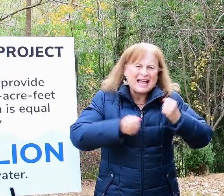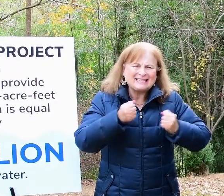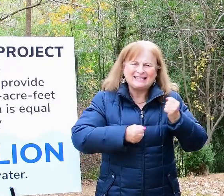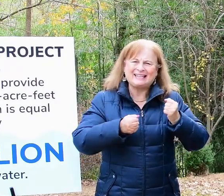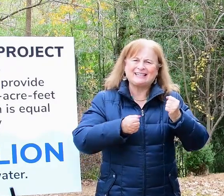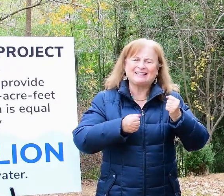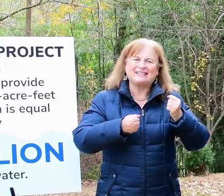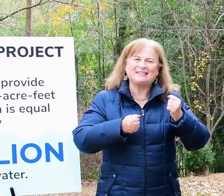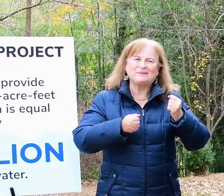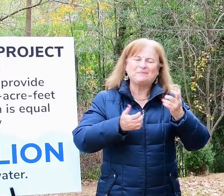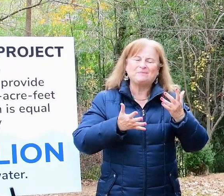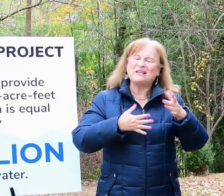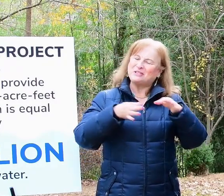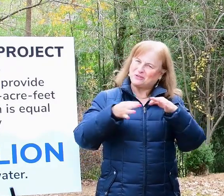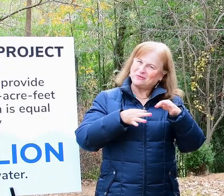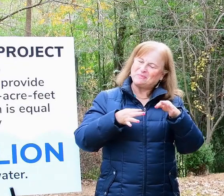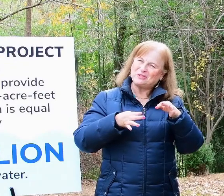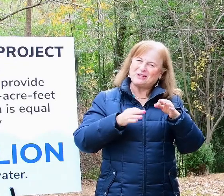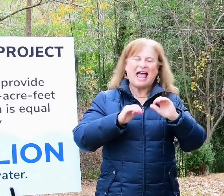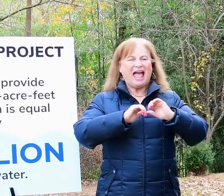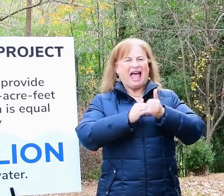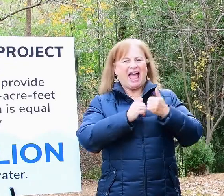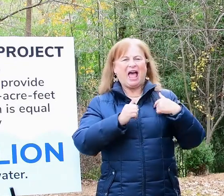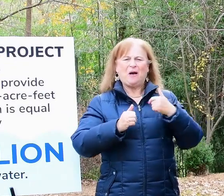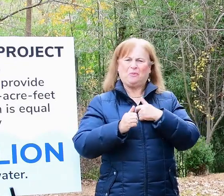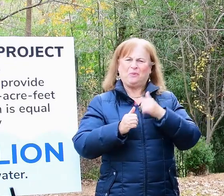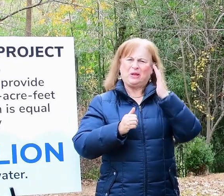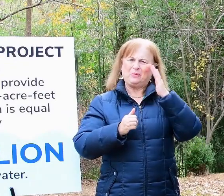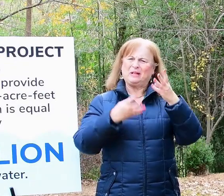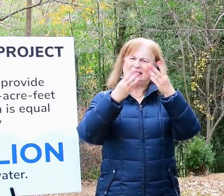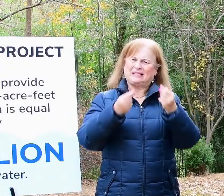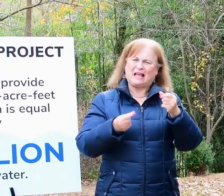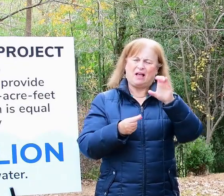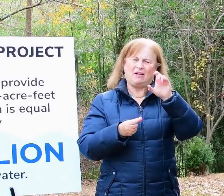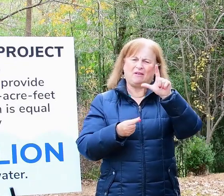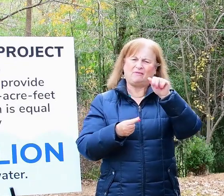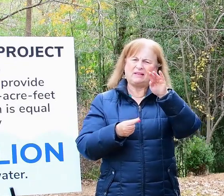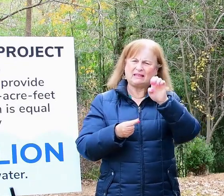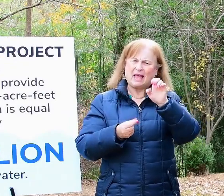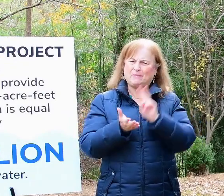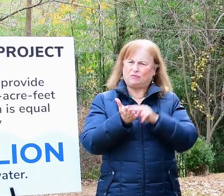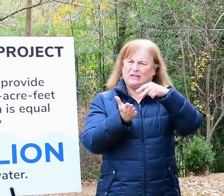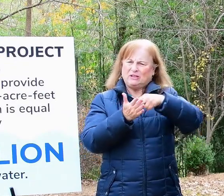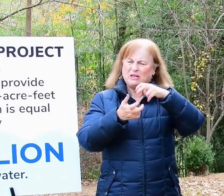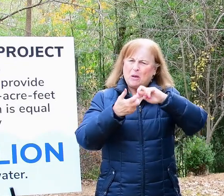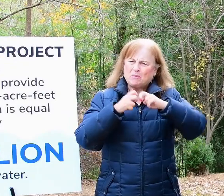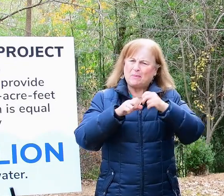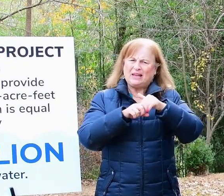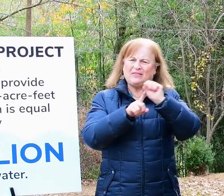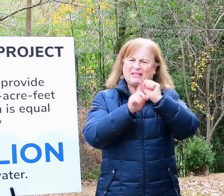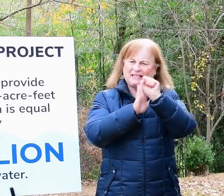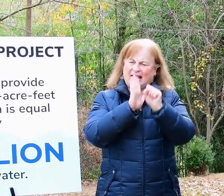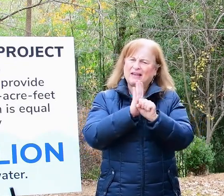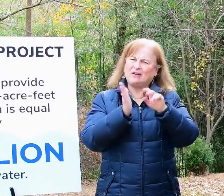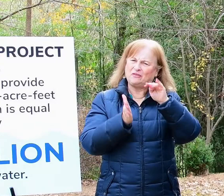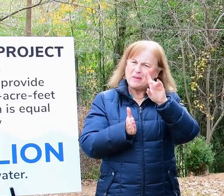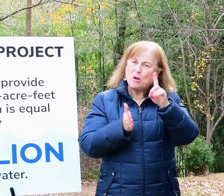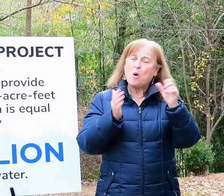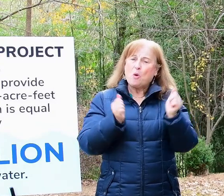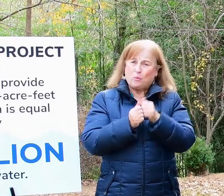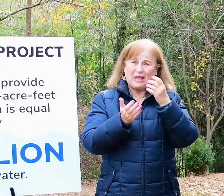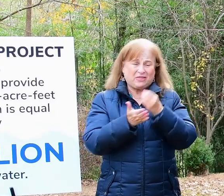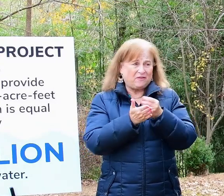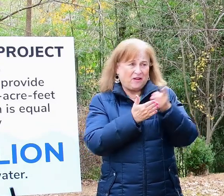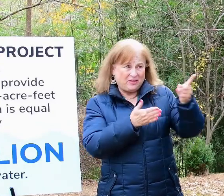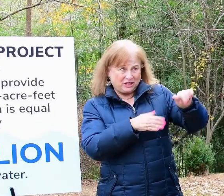enthusiastic description of how we are going to solve climate resiliency problems in the state of Maryland with the